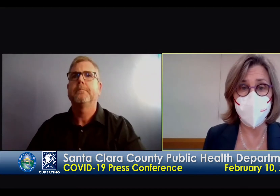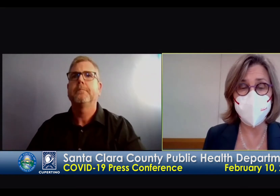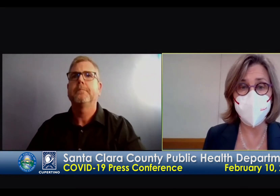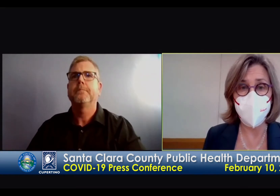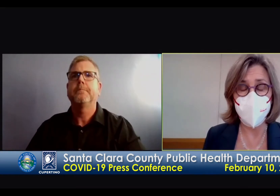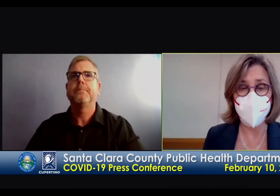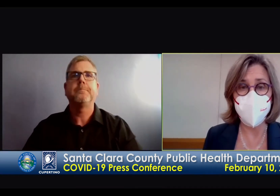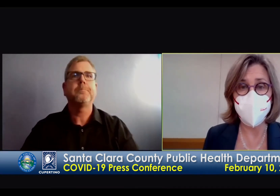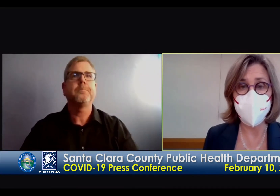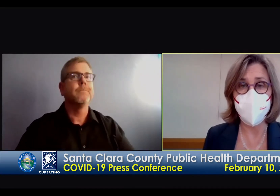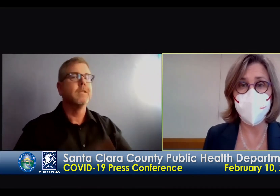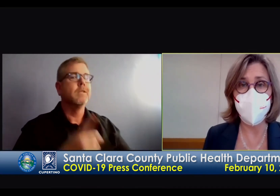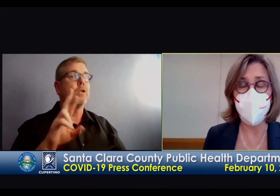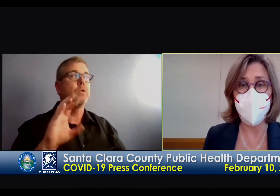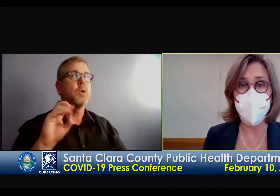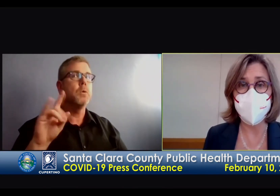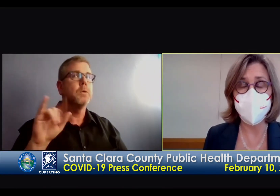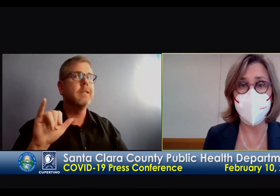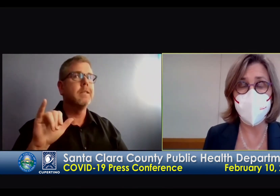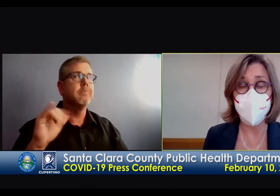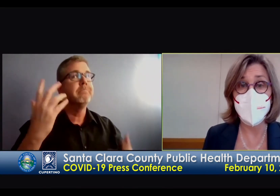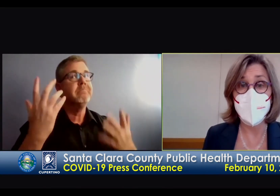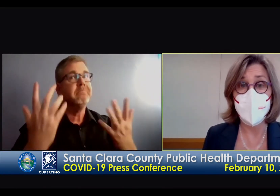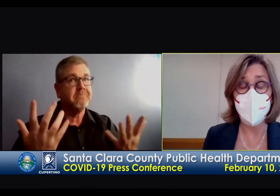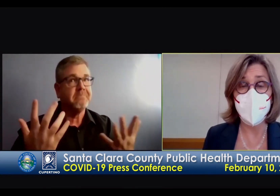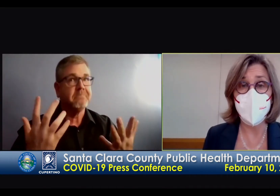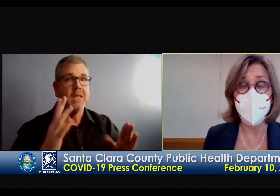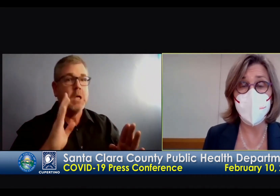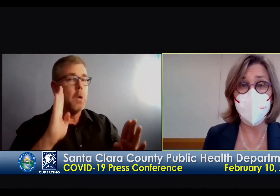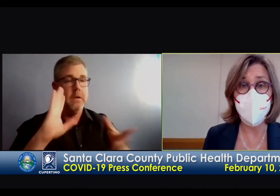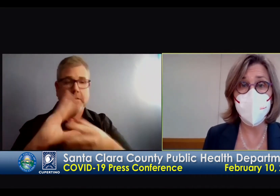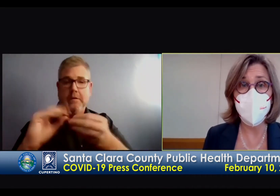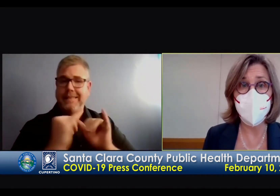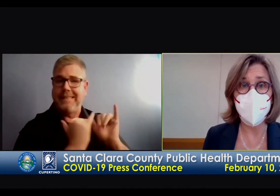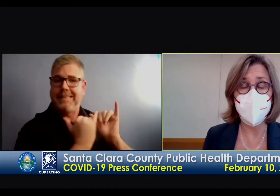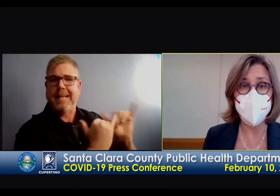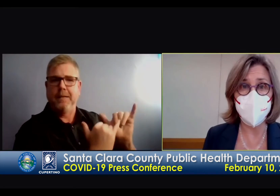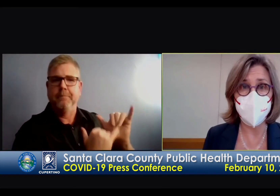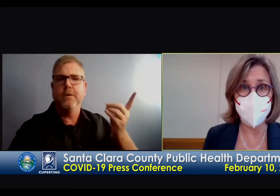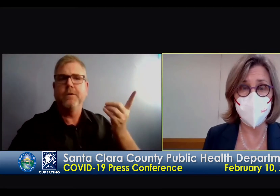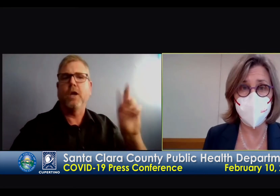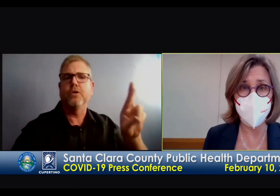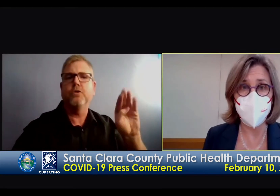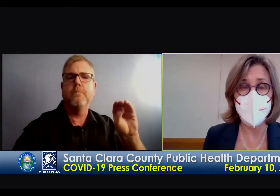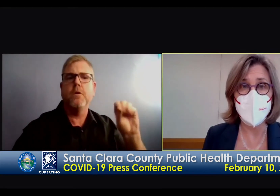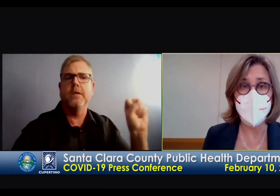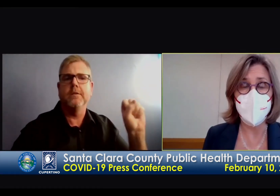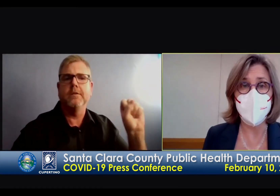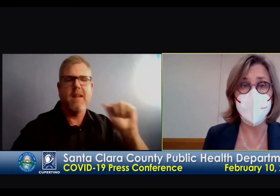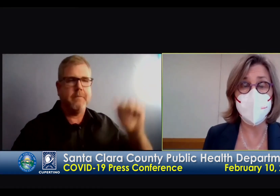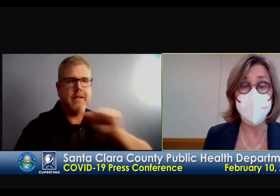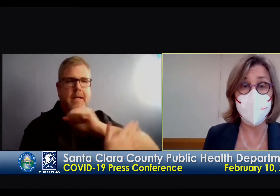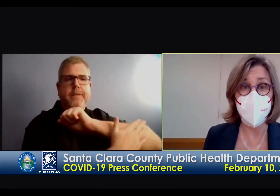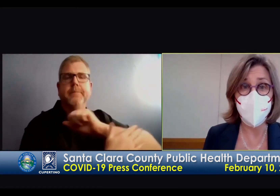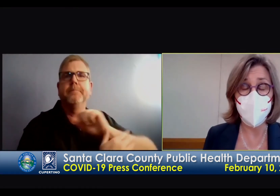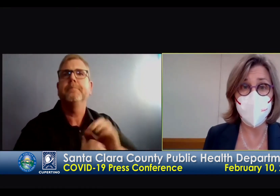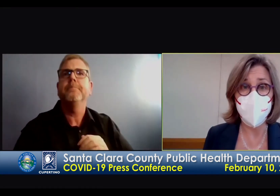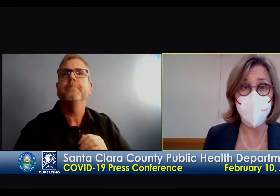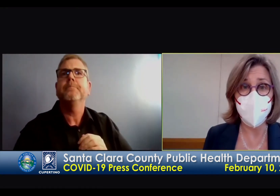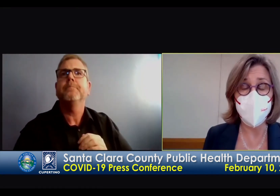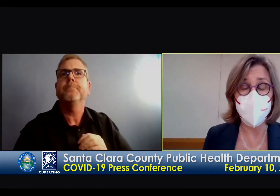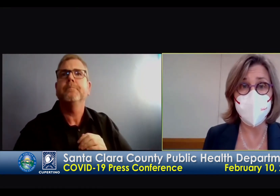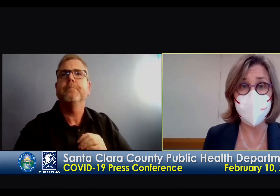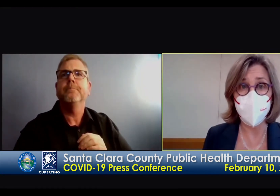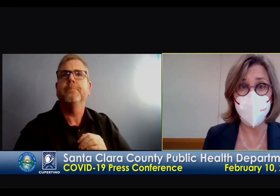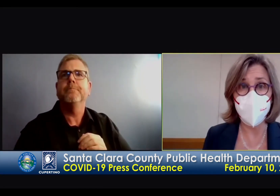Moss made. One is that there are a few variants of concern. The South African